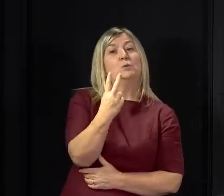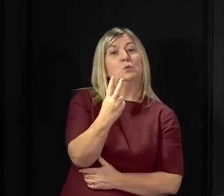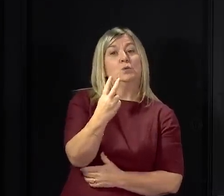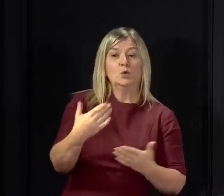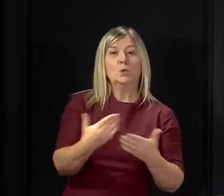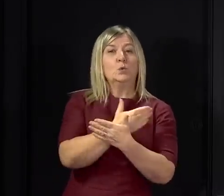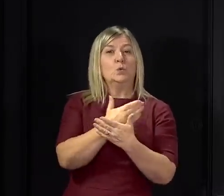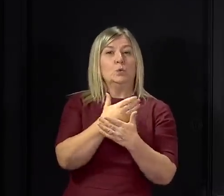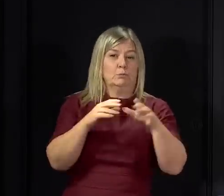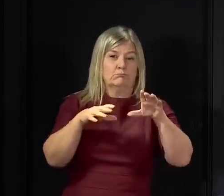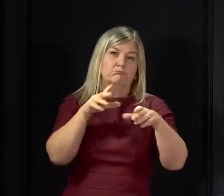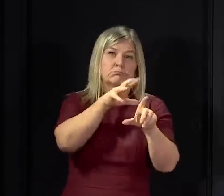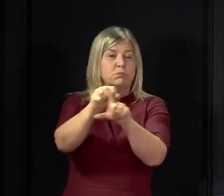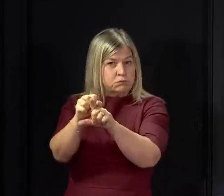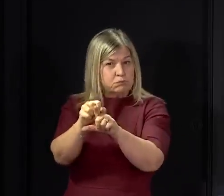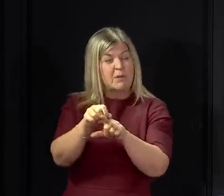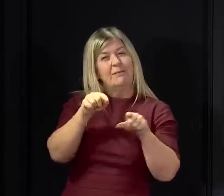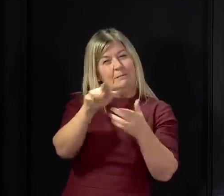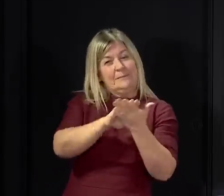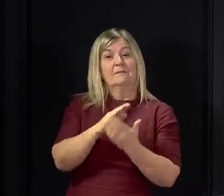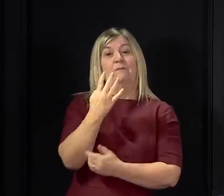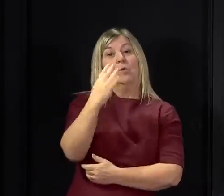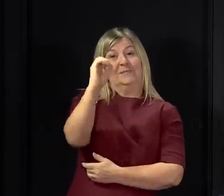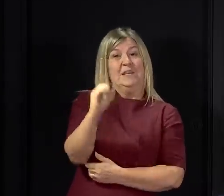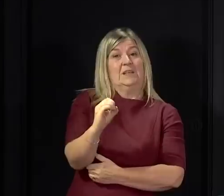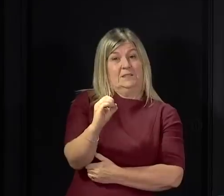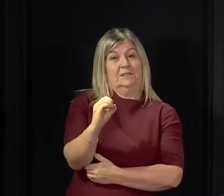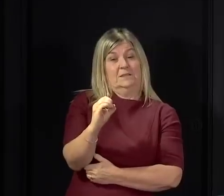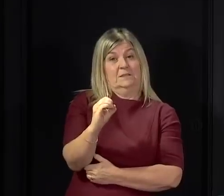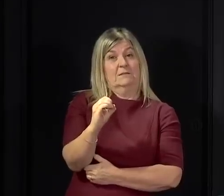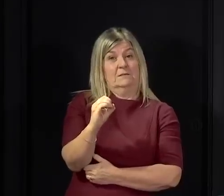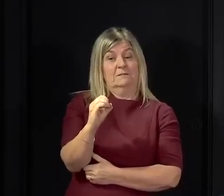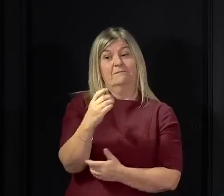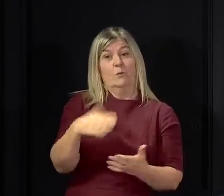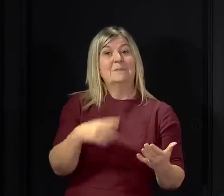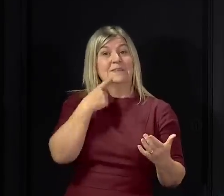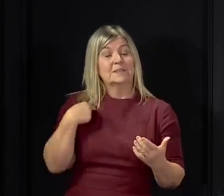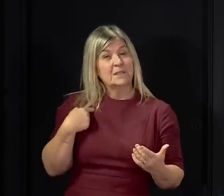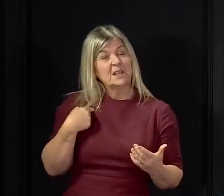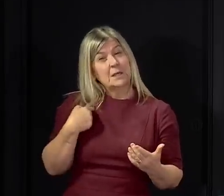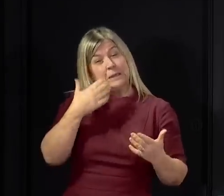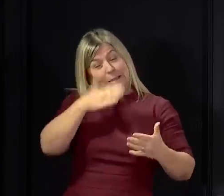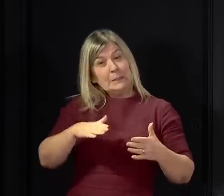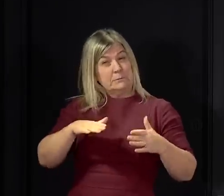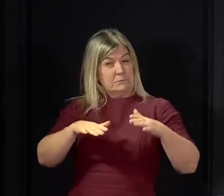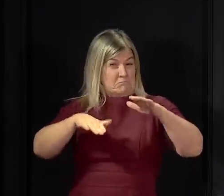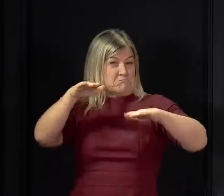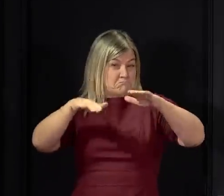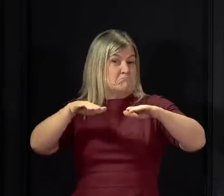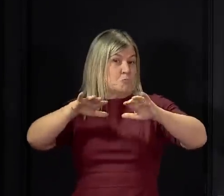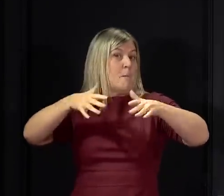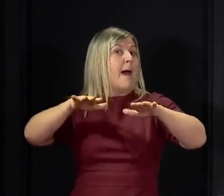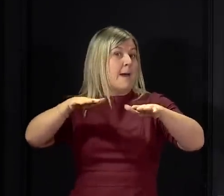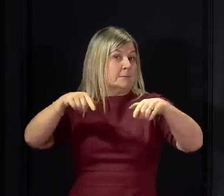cases representing 4% of all tests carried out yesterday, suggests a broadly stable position. So all